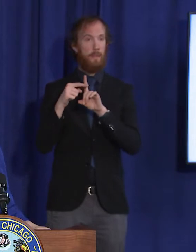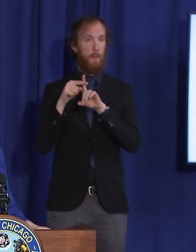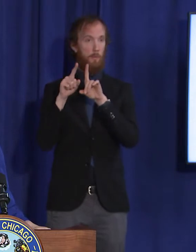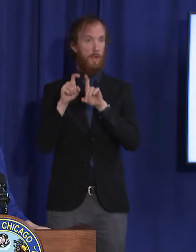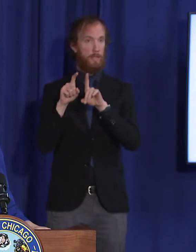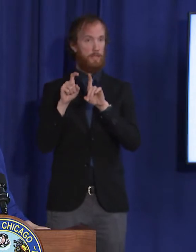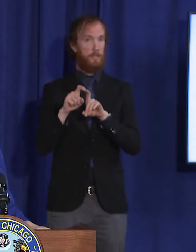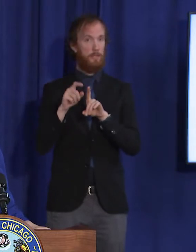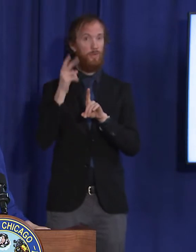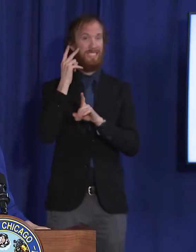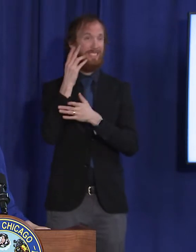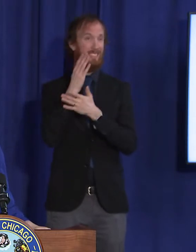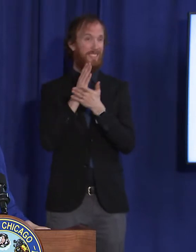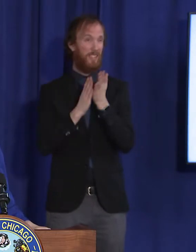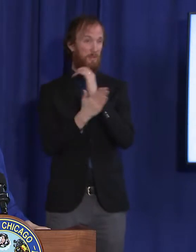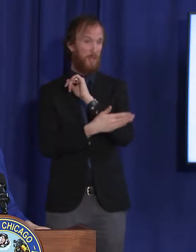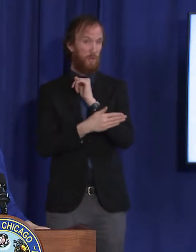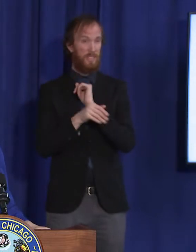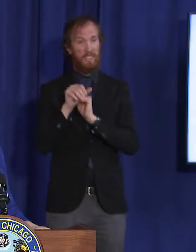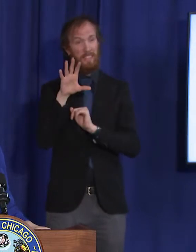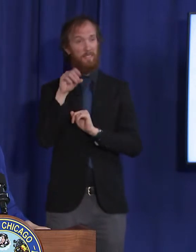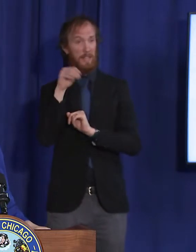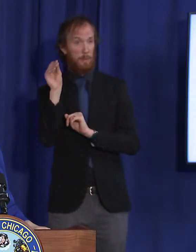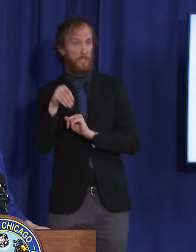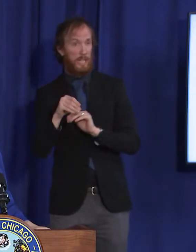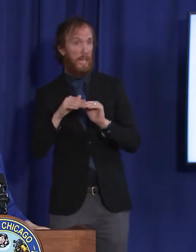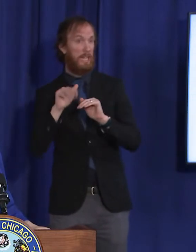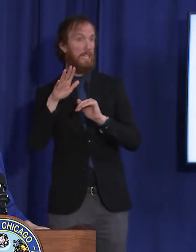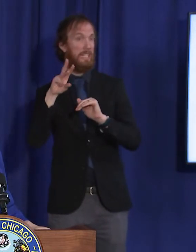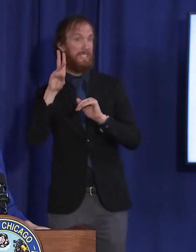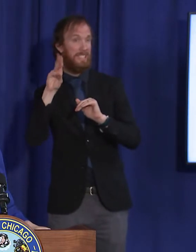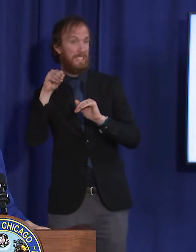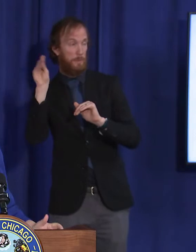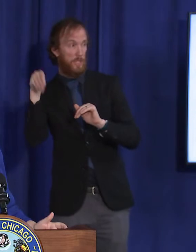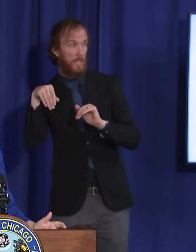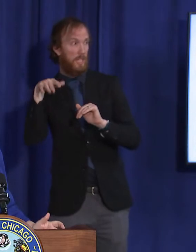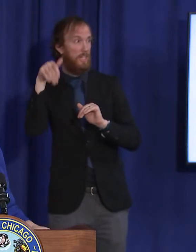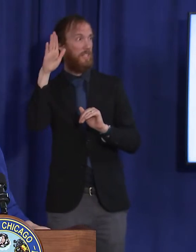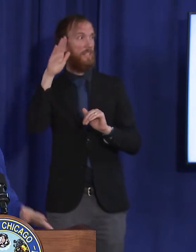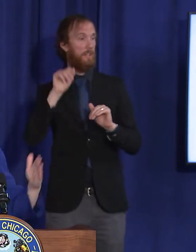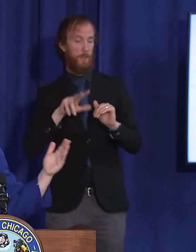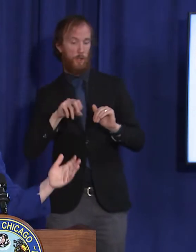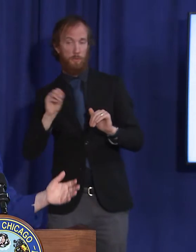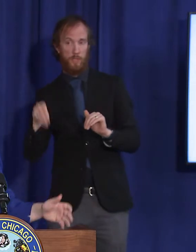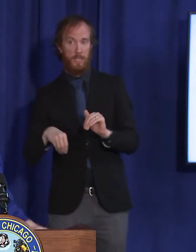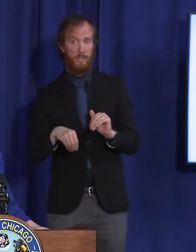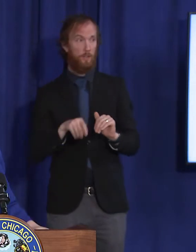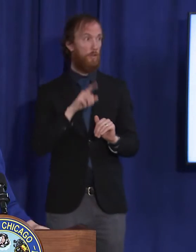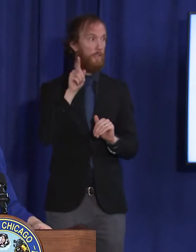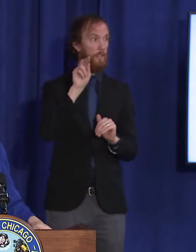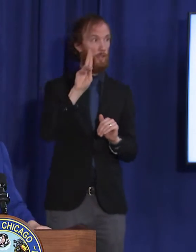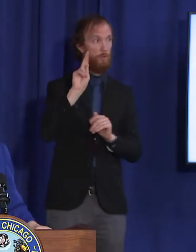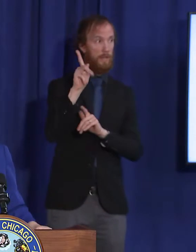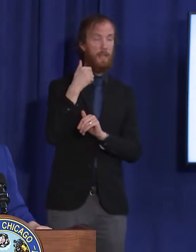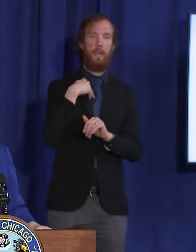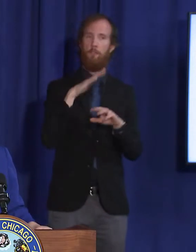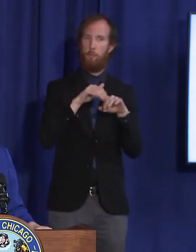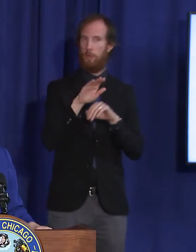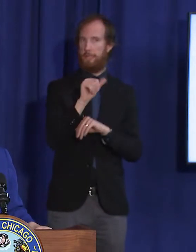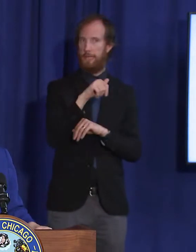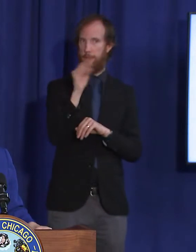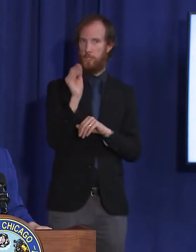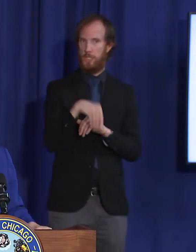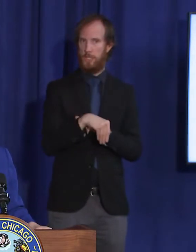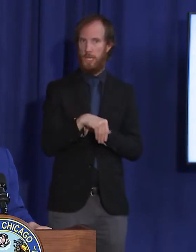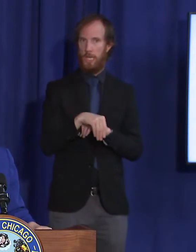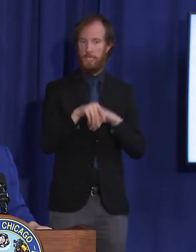with 50% positivity, 60% positivity, 30% positivity, even like the UK, over 10% positivity. So it's not just